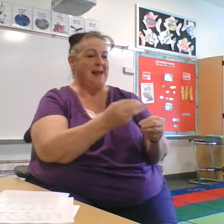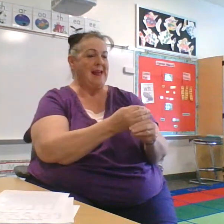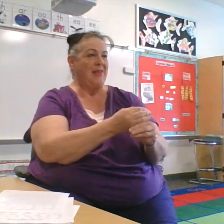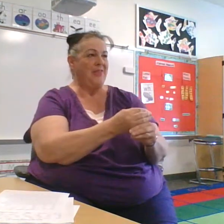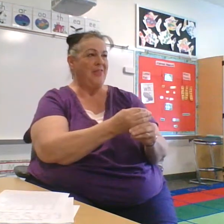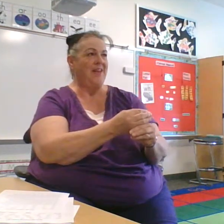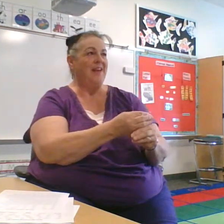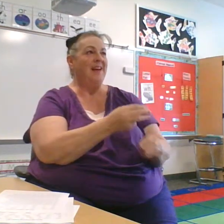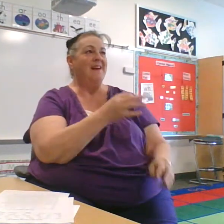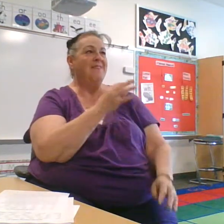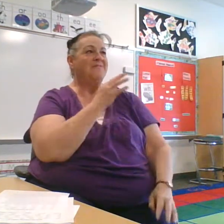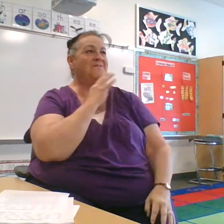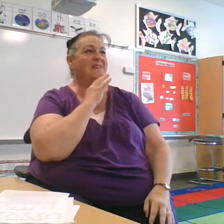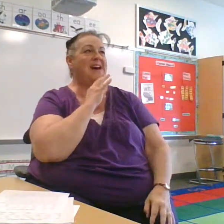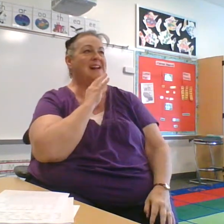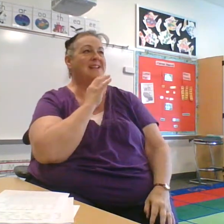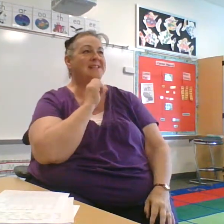math facts